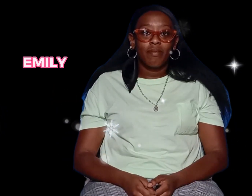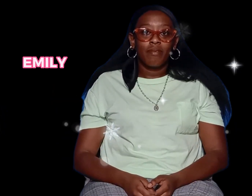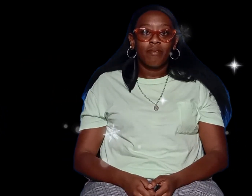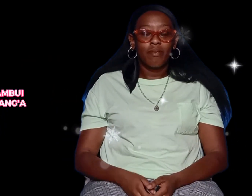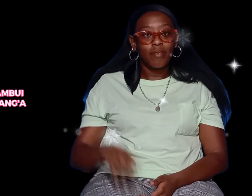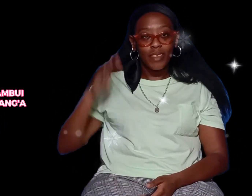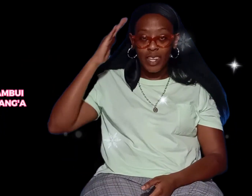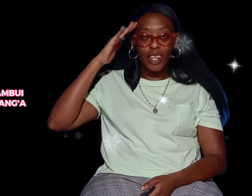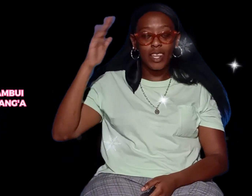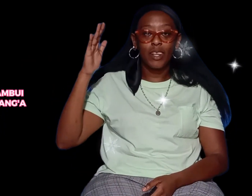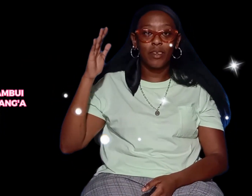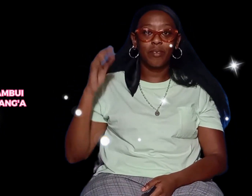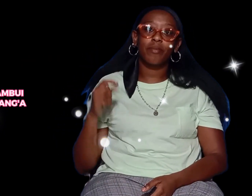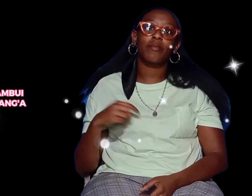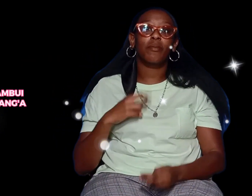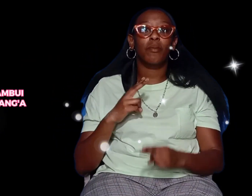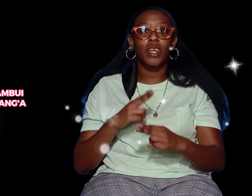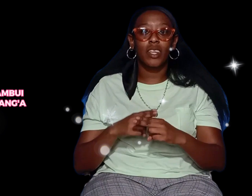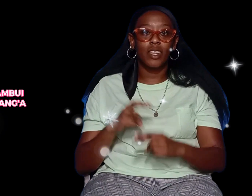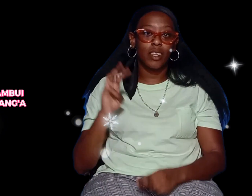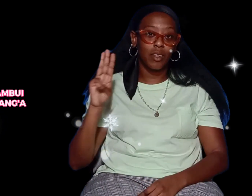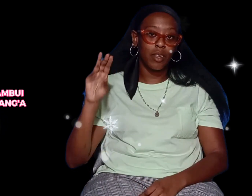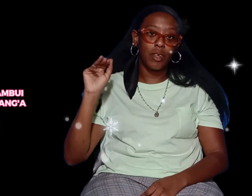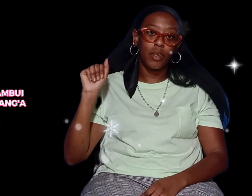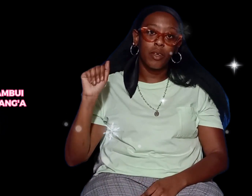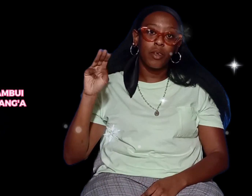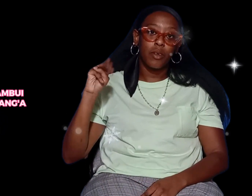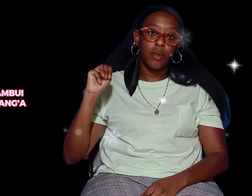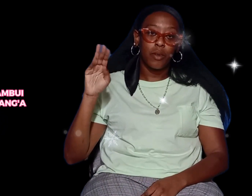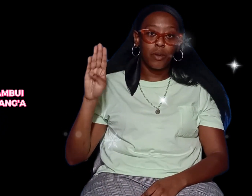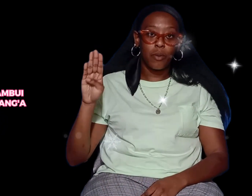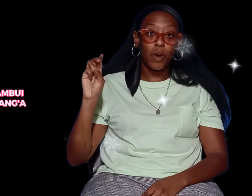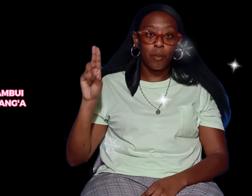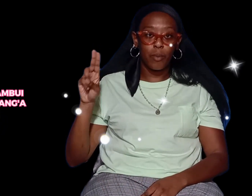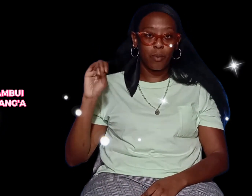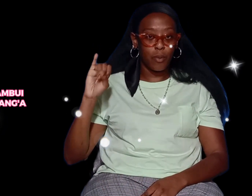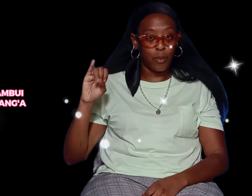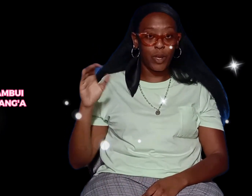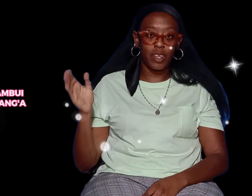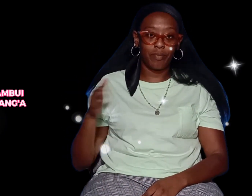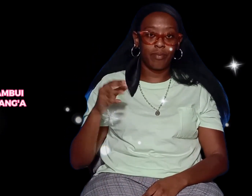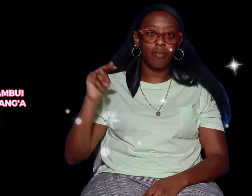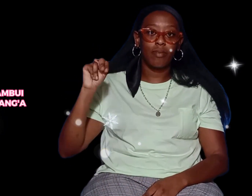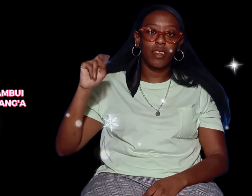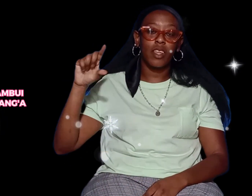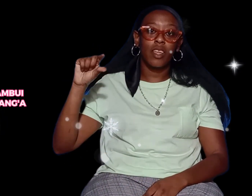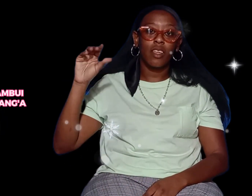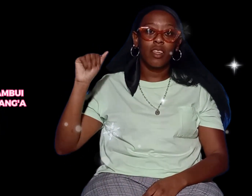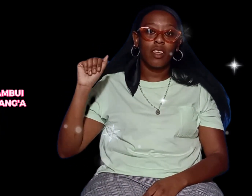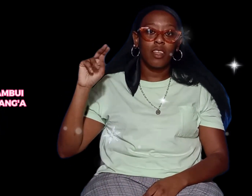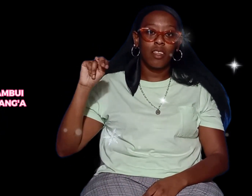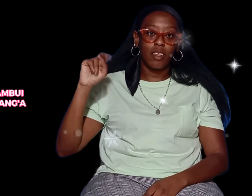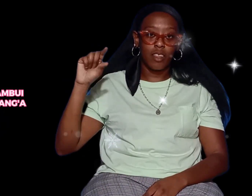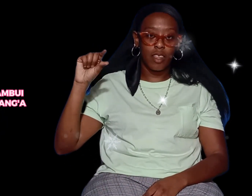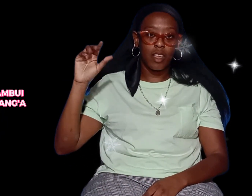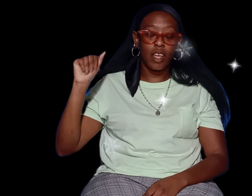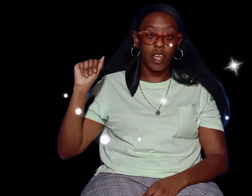Hello, my name is WANDAHUHU, and I have a story titled A Reflection.